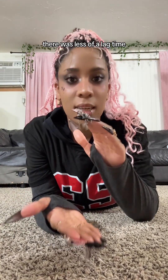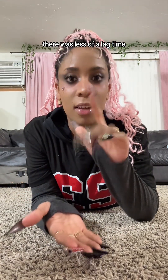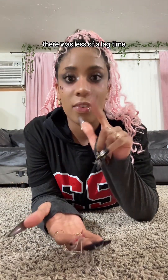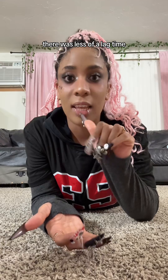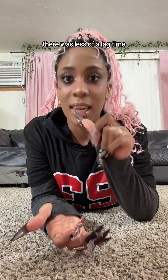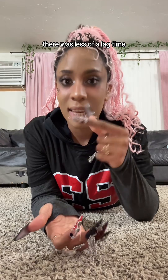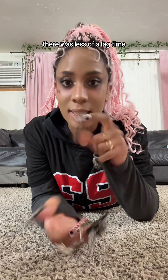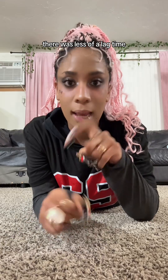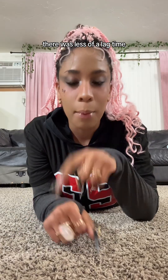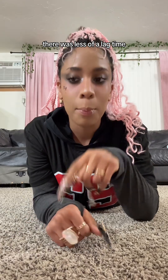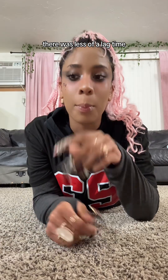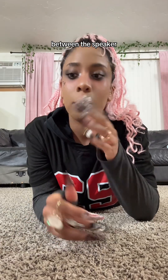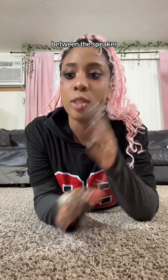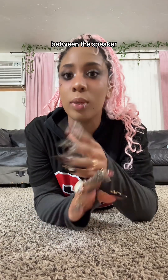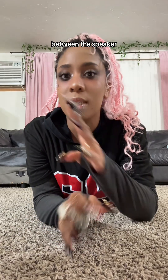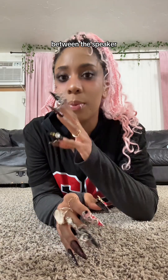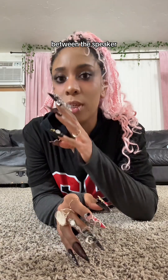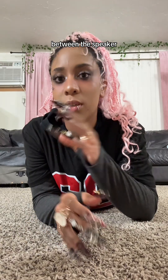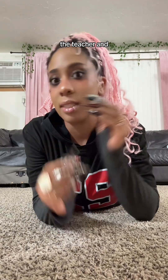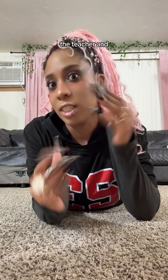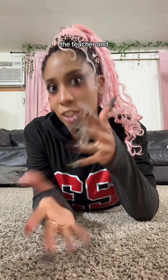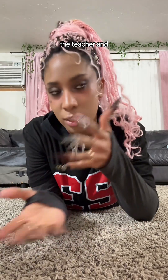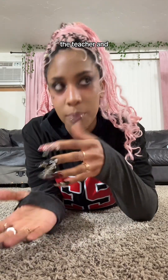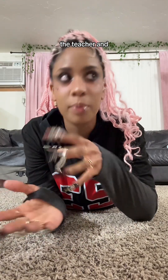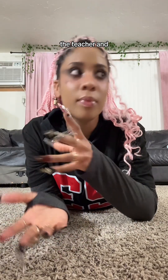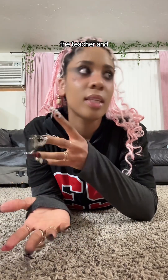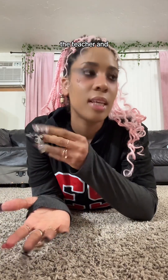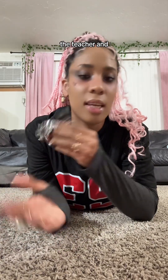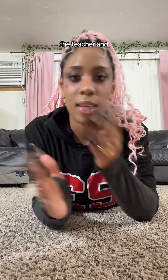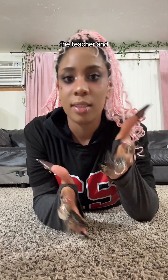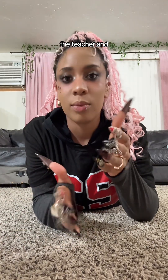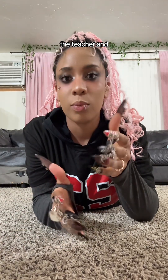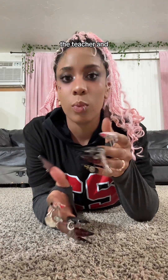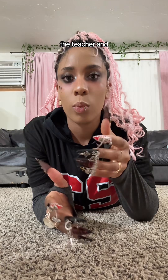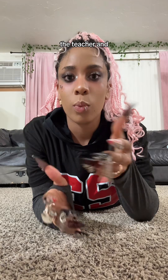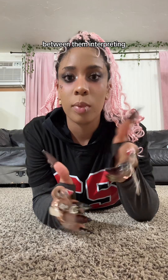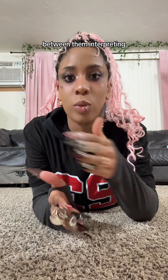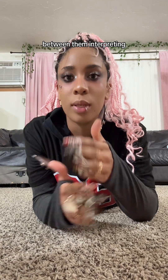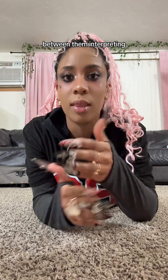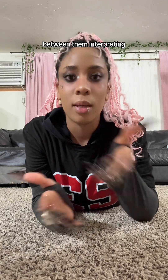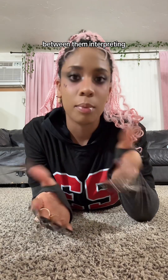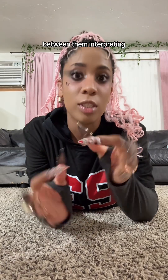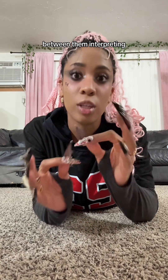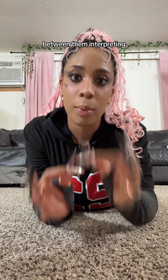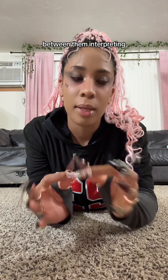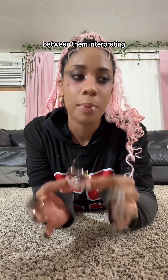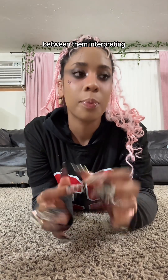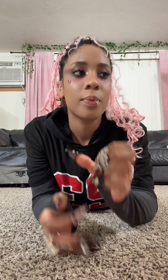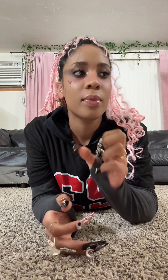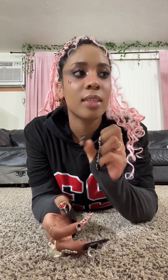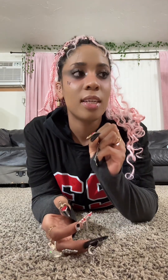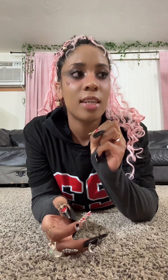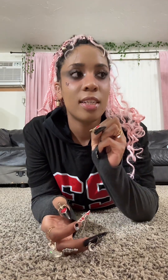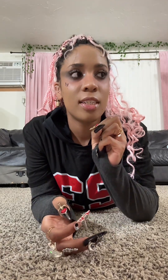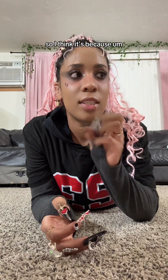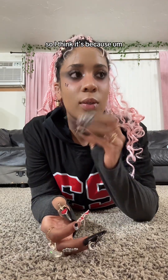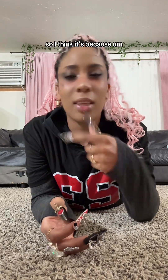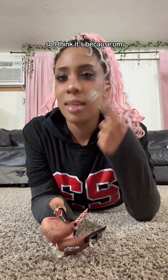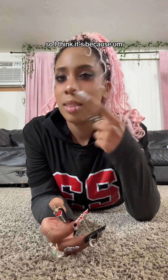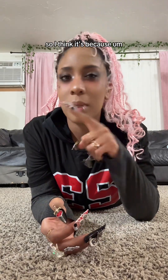of a lag time between the speaker, the teacher, and between them interpreting. So I think it's